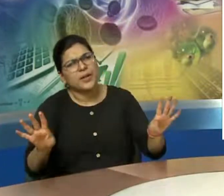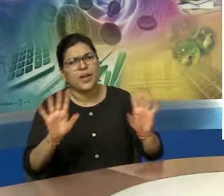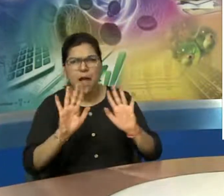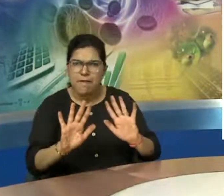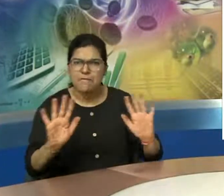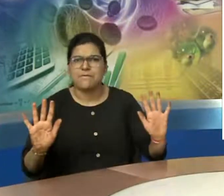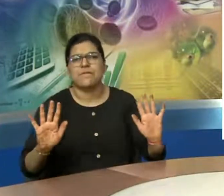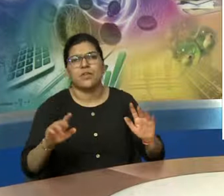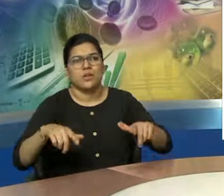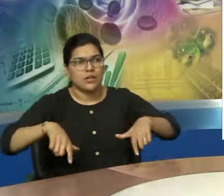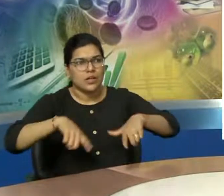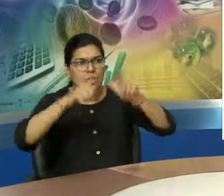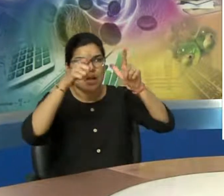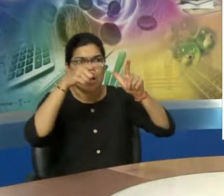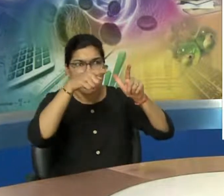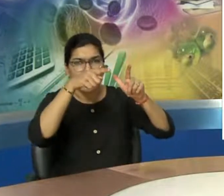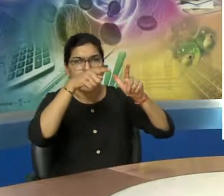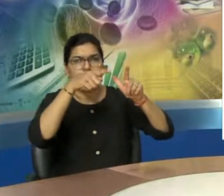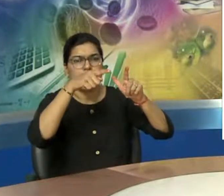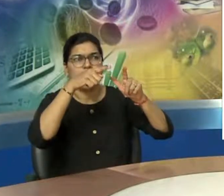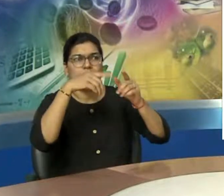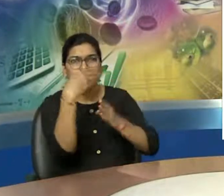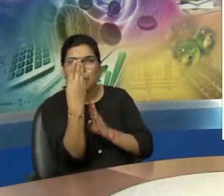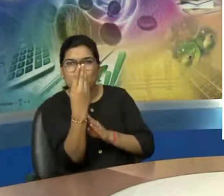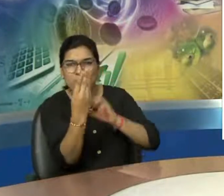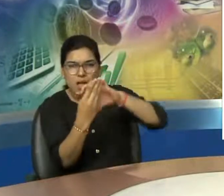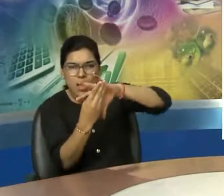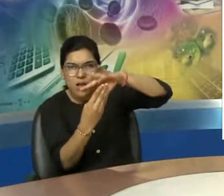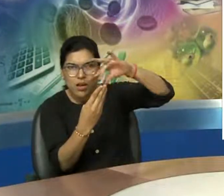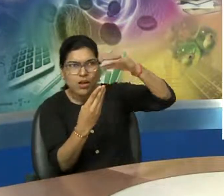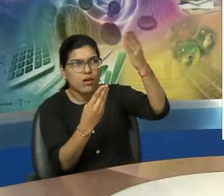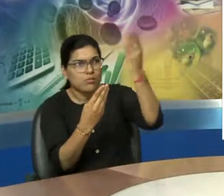read somewhere, or you may be aware about the DNA.